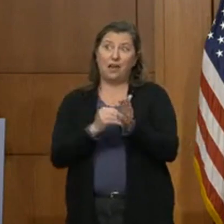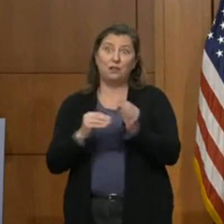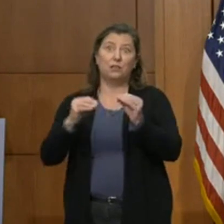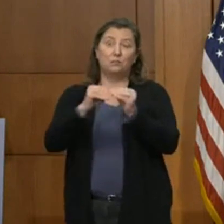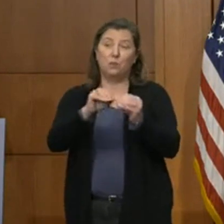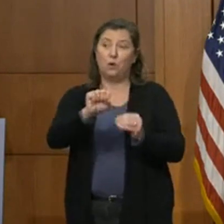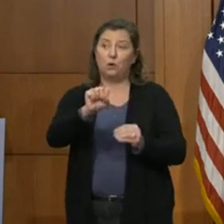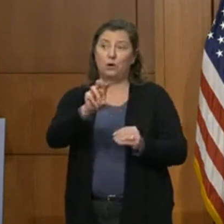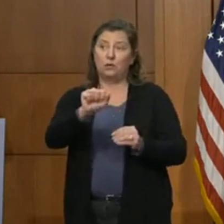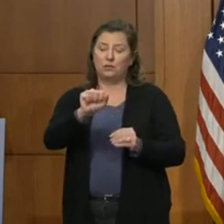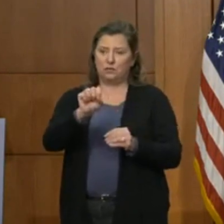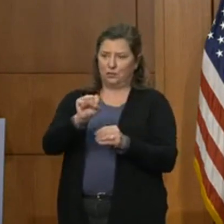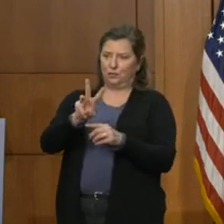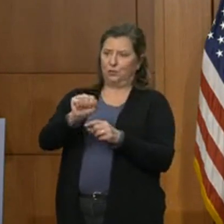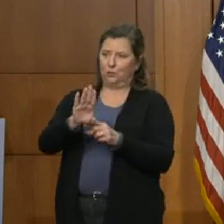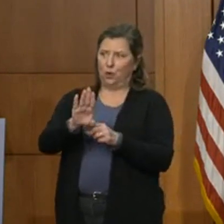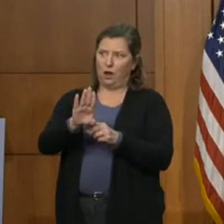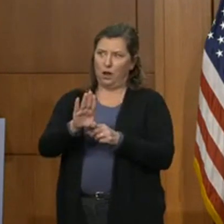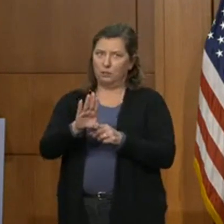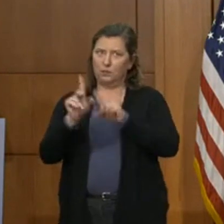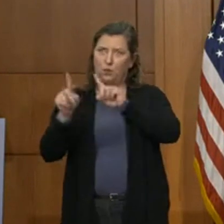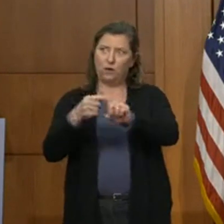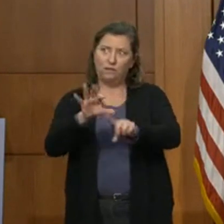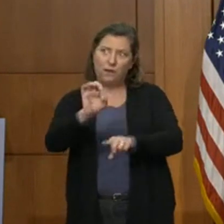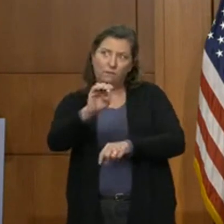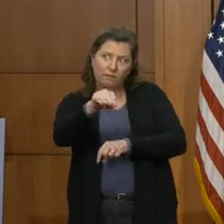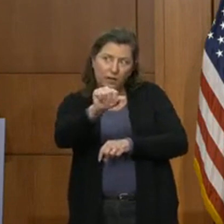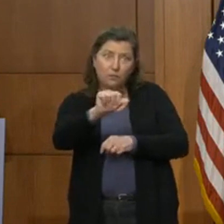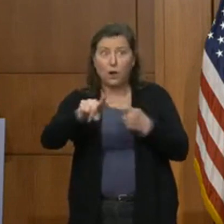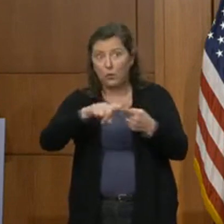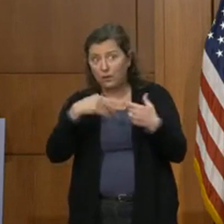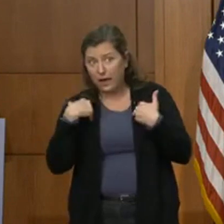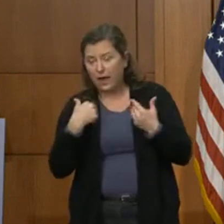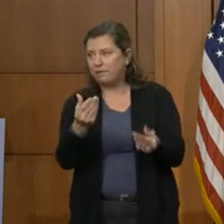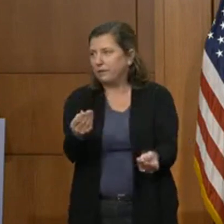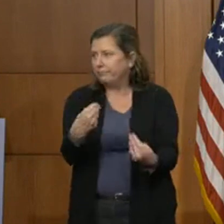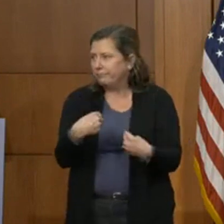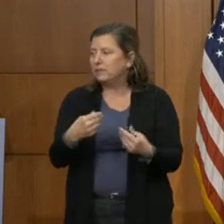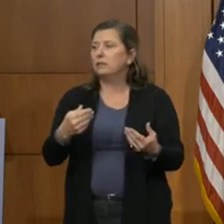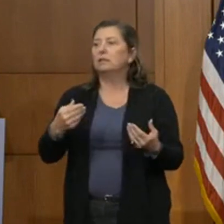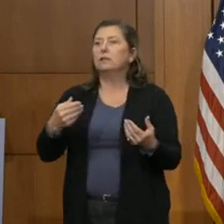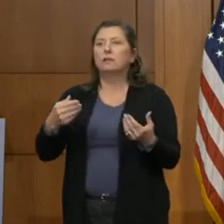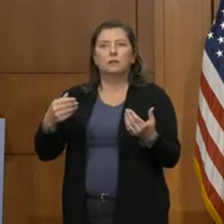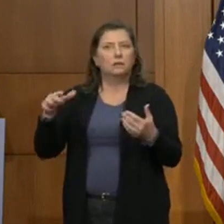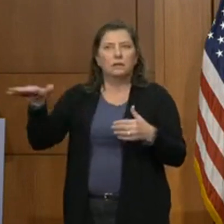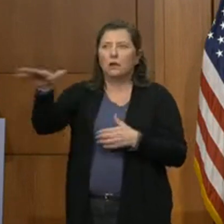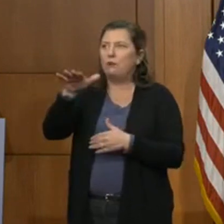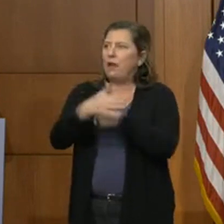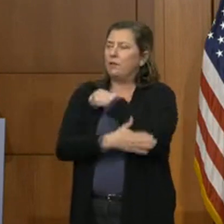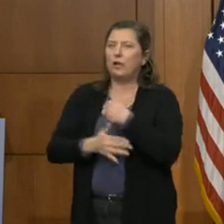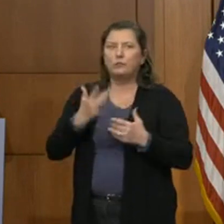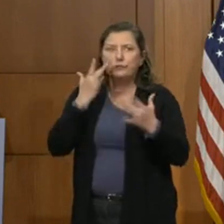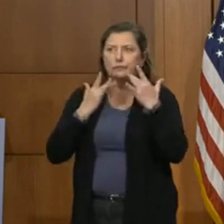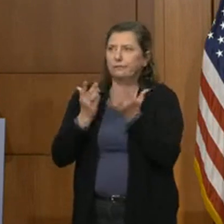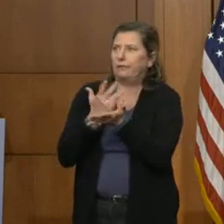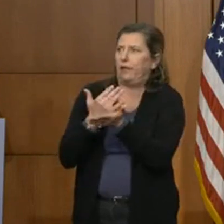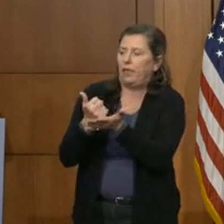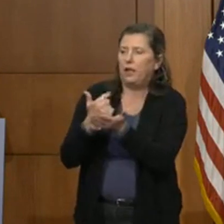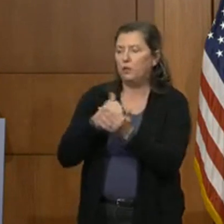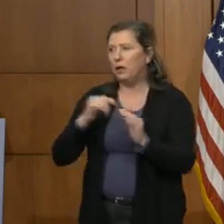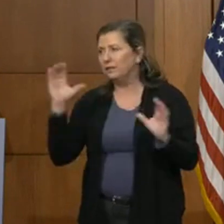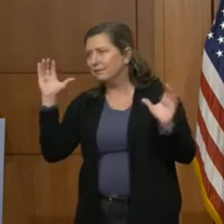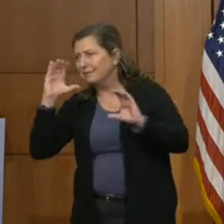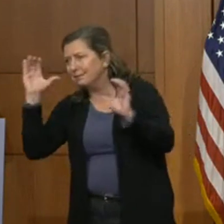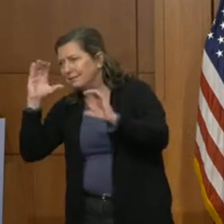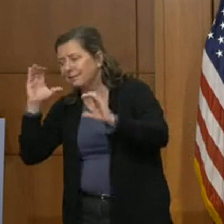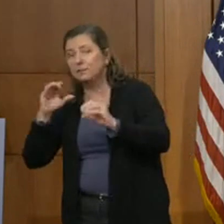they can supply those, and there are shortages around the country. We're aggressively pursuing supplies, and again,